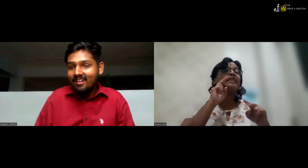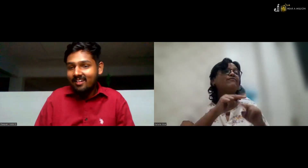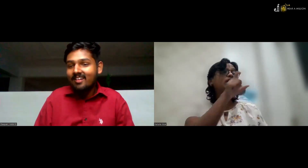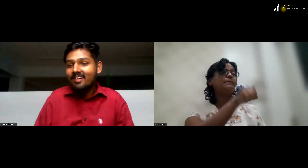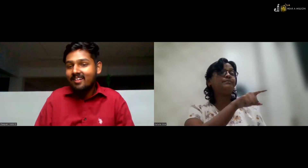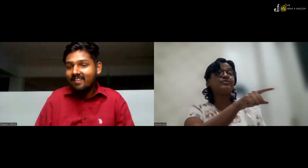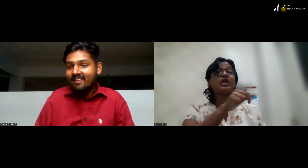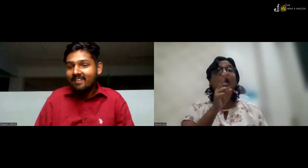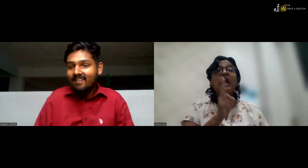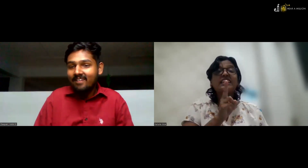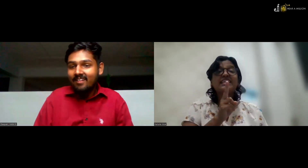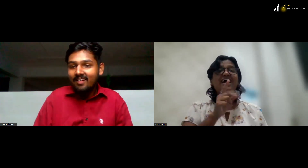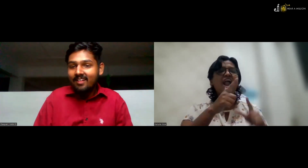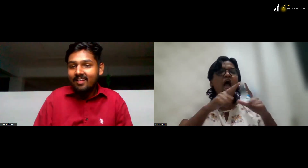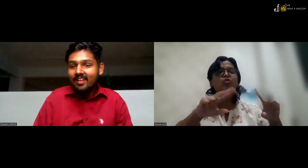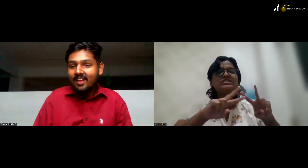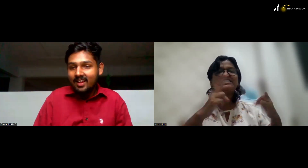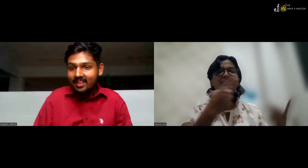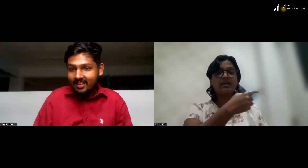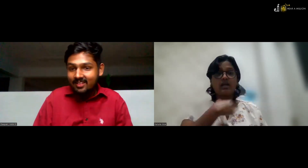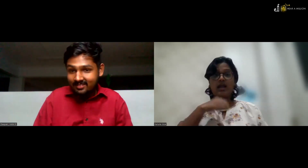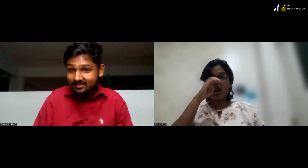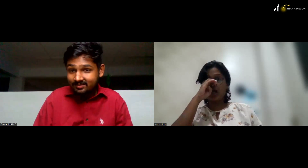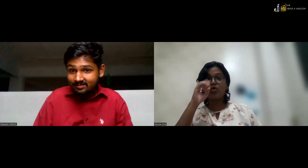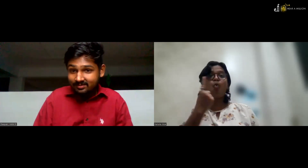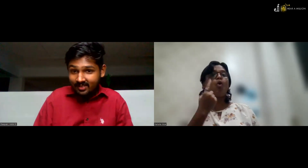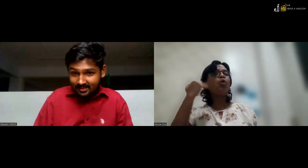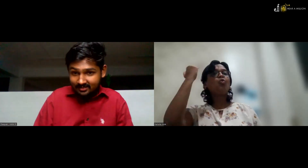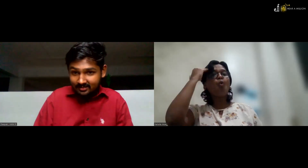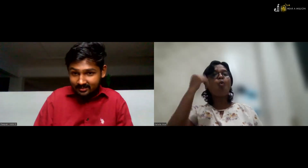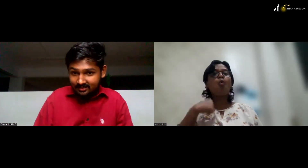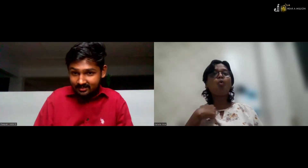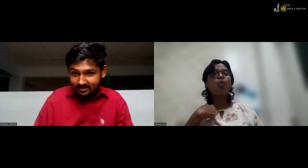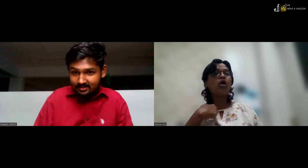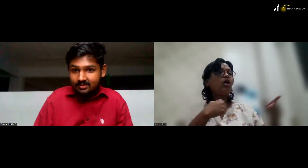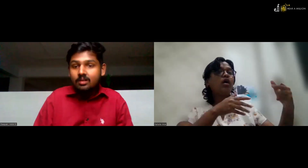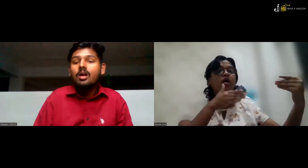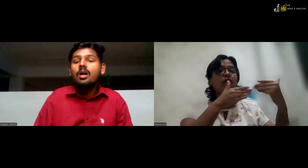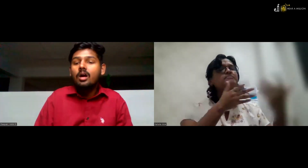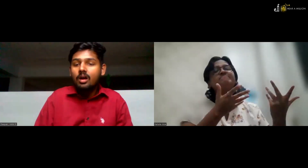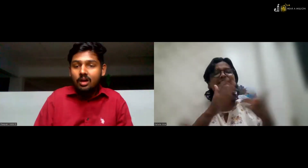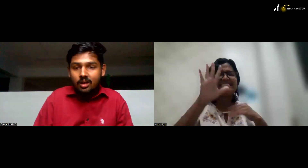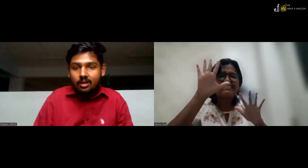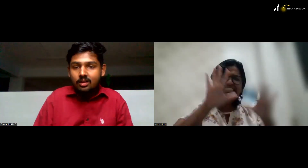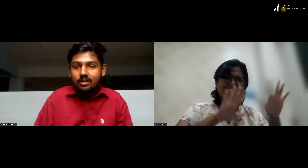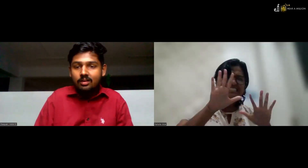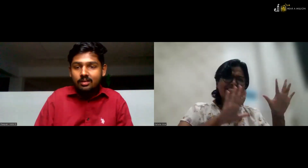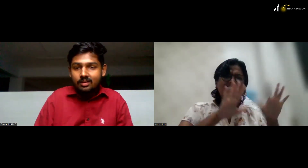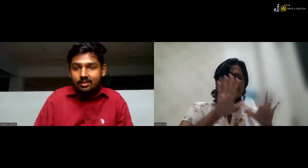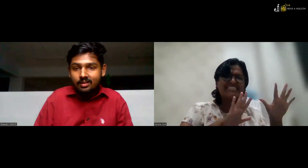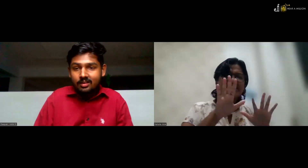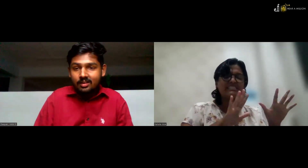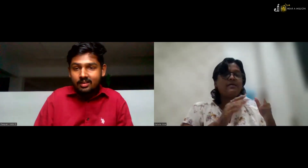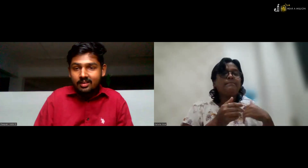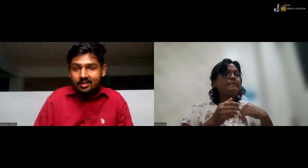travel and I can easily communicate with other people. So the people who would be speaking Hindi language and I only